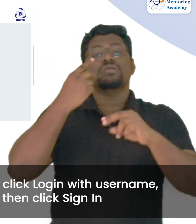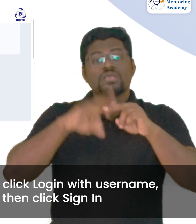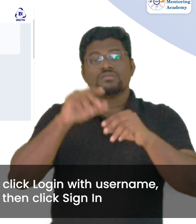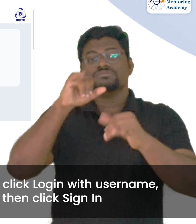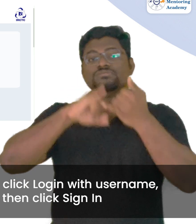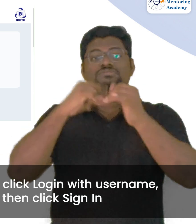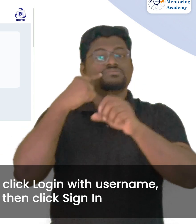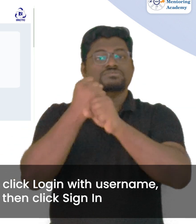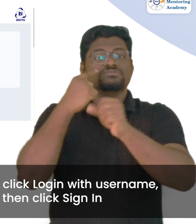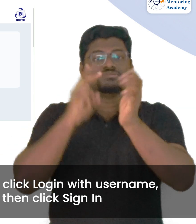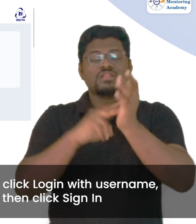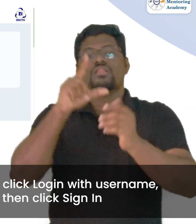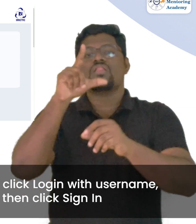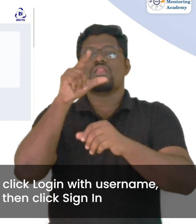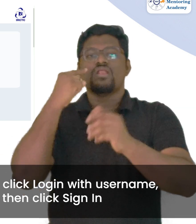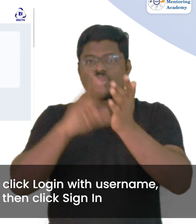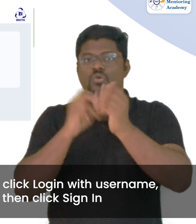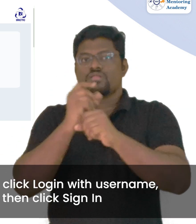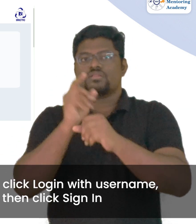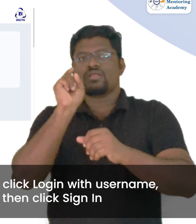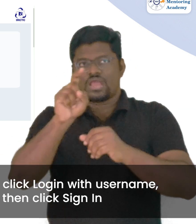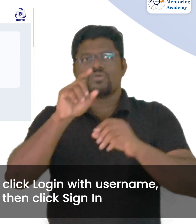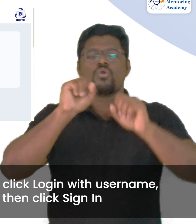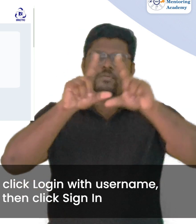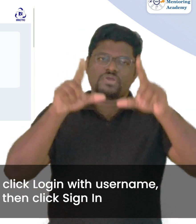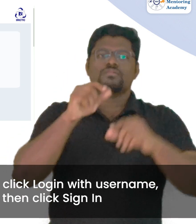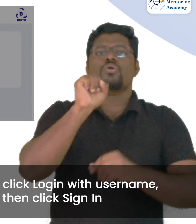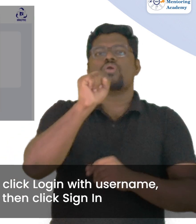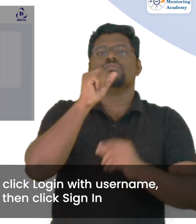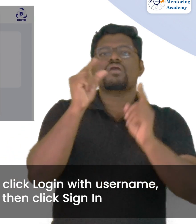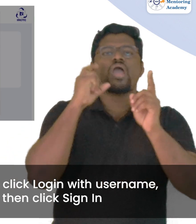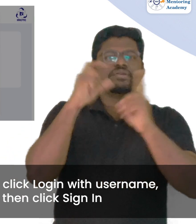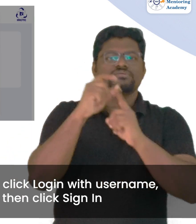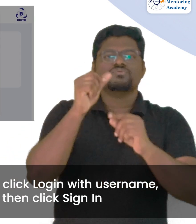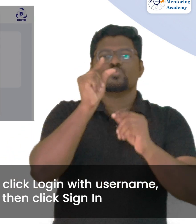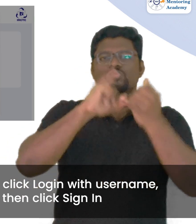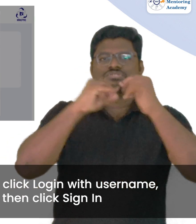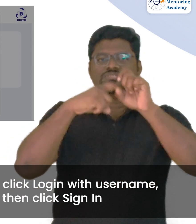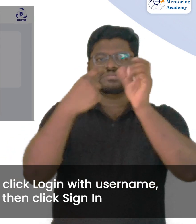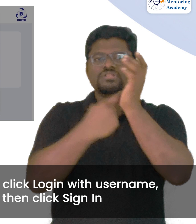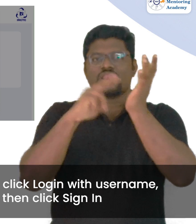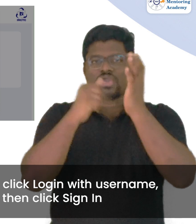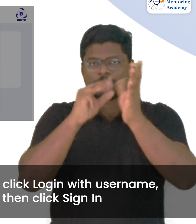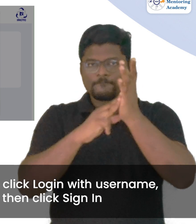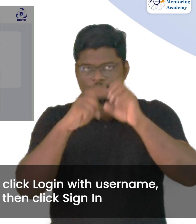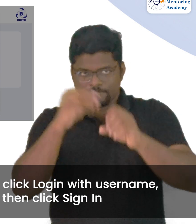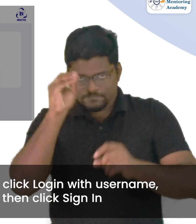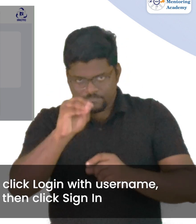If you already have login, then click Login. Then enter your username and password. Enter the